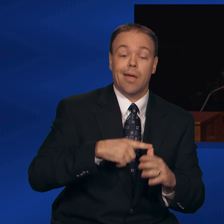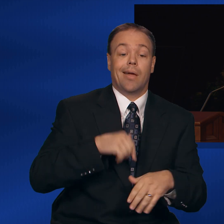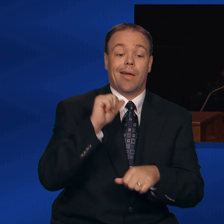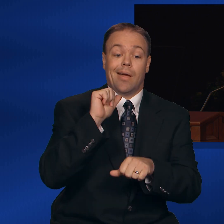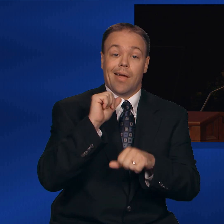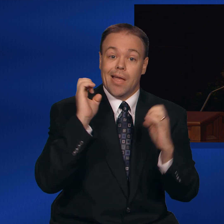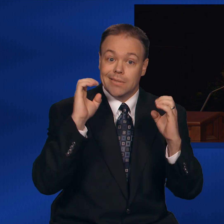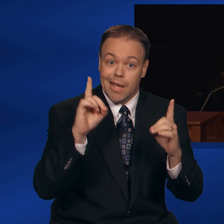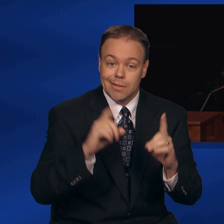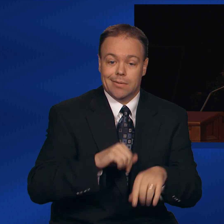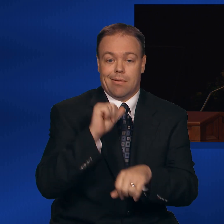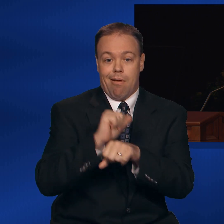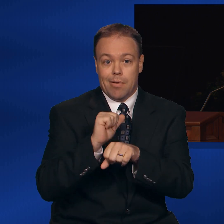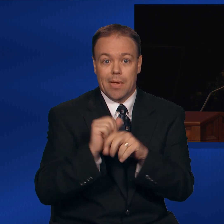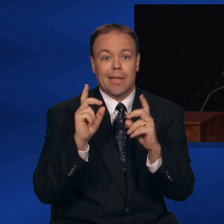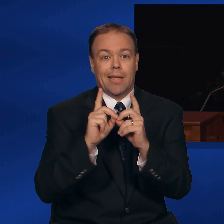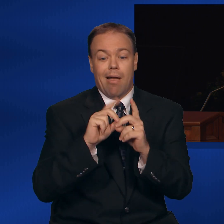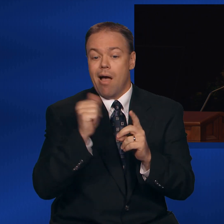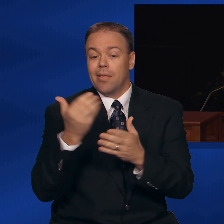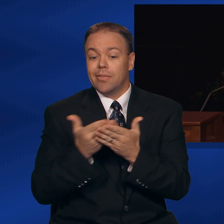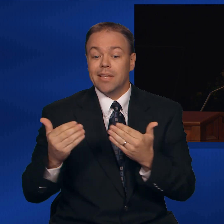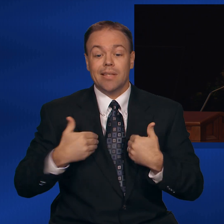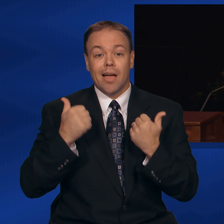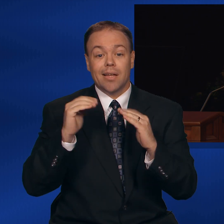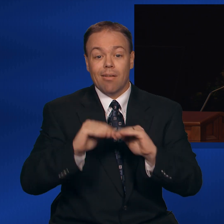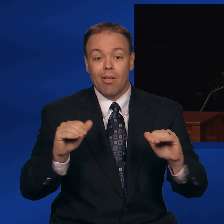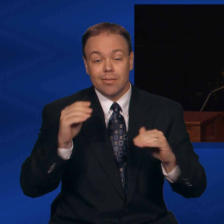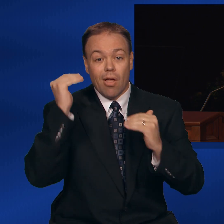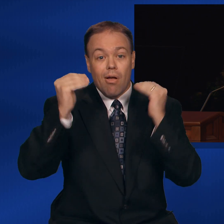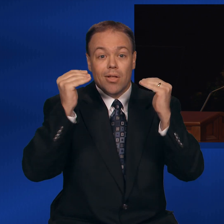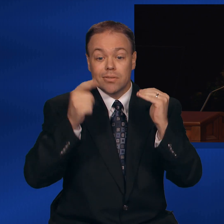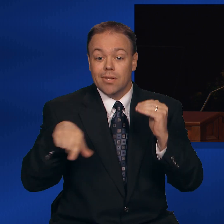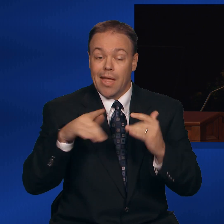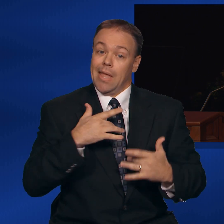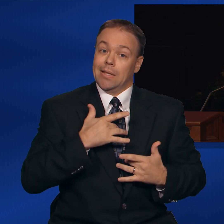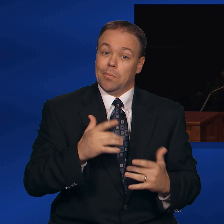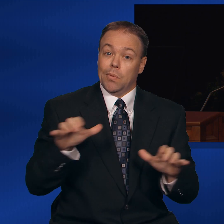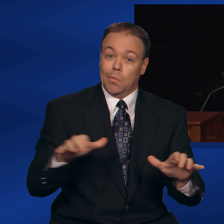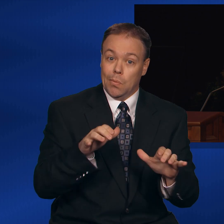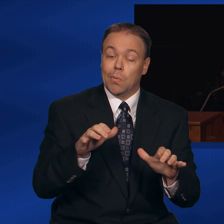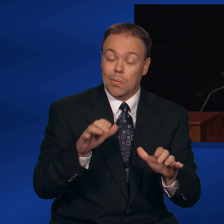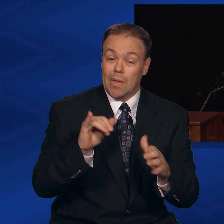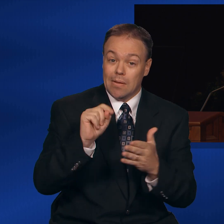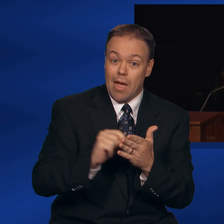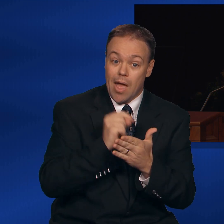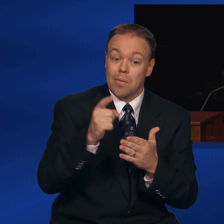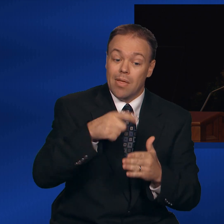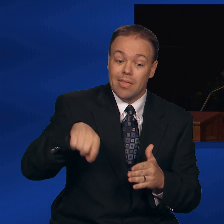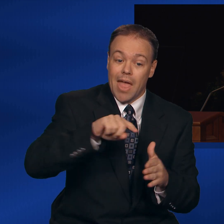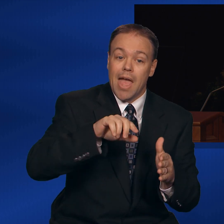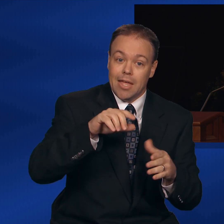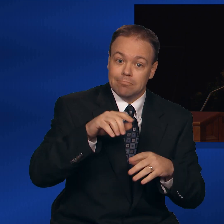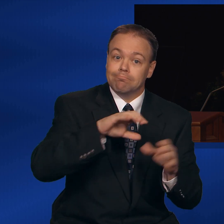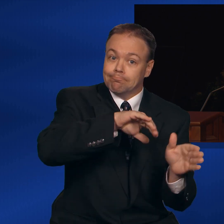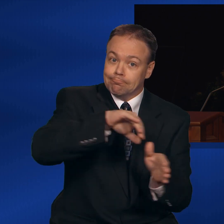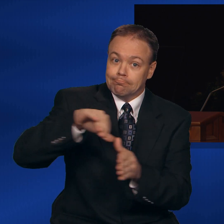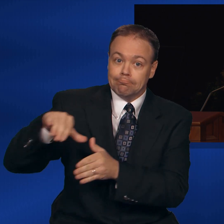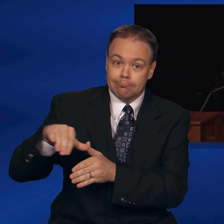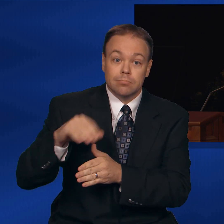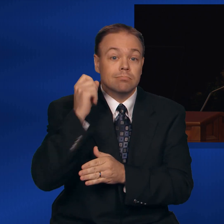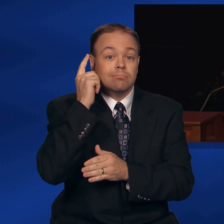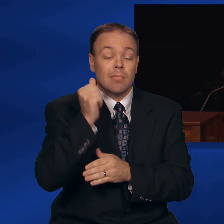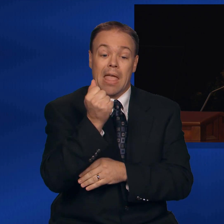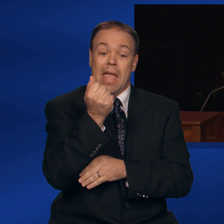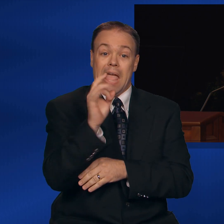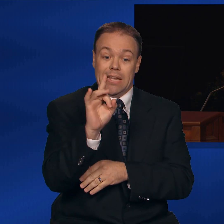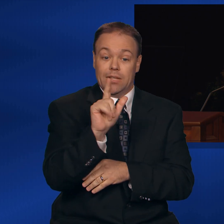occupation, dating, and whatever else young adults would typically be doing at this stage of life. For 18